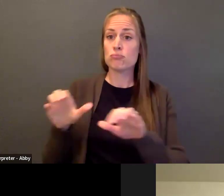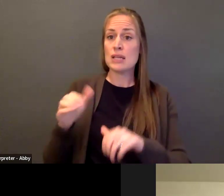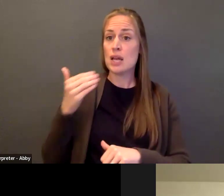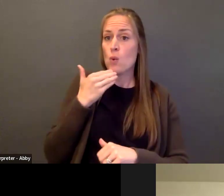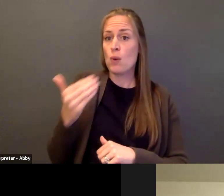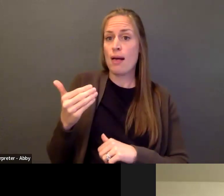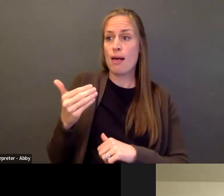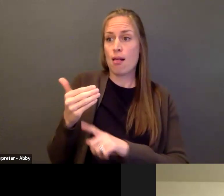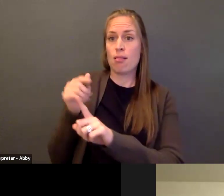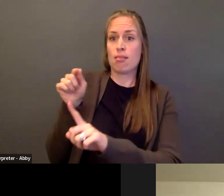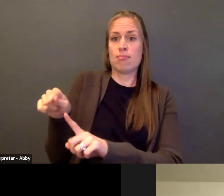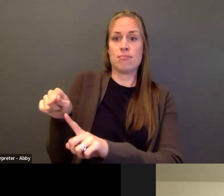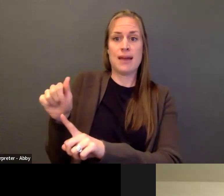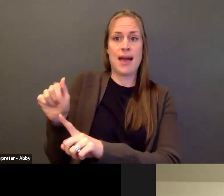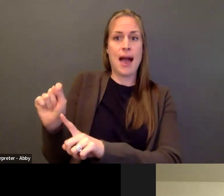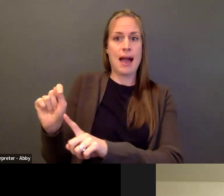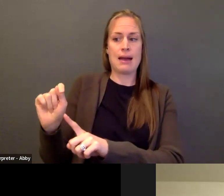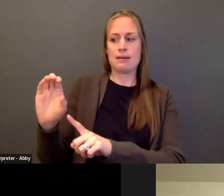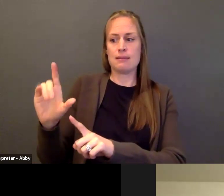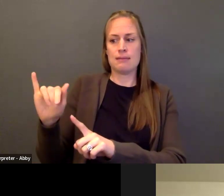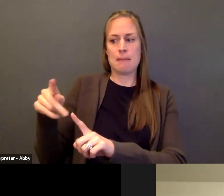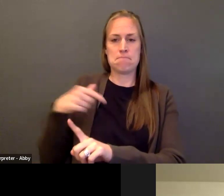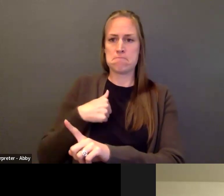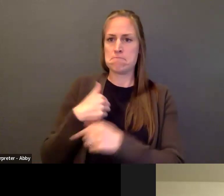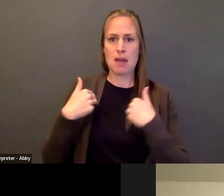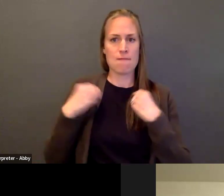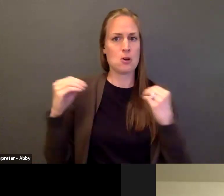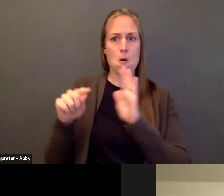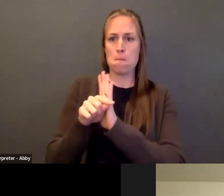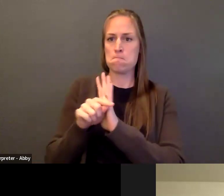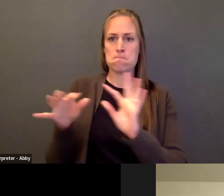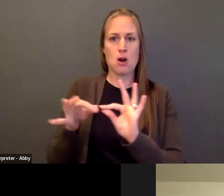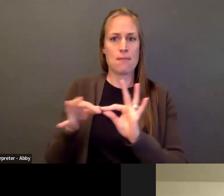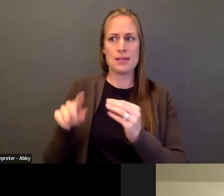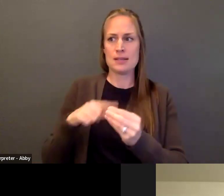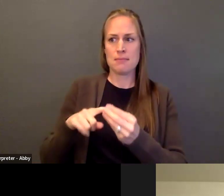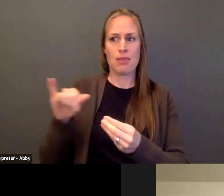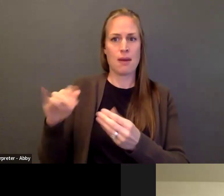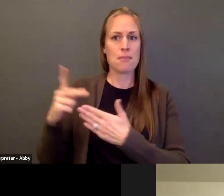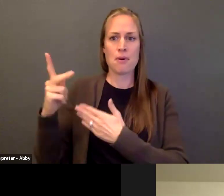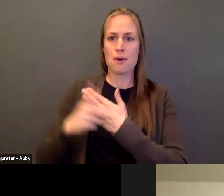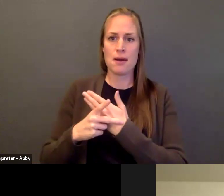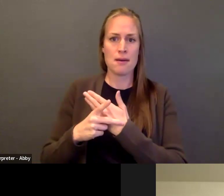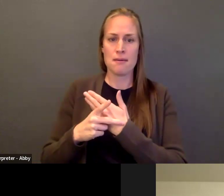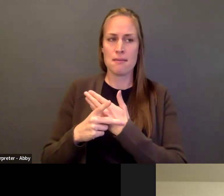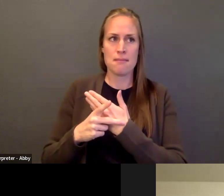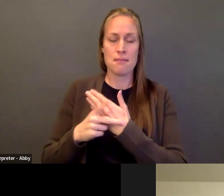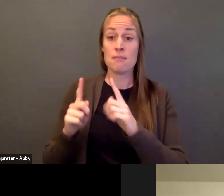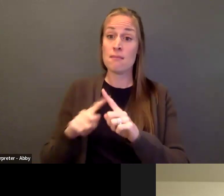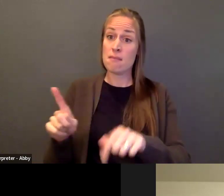CLIP. I don't have anything bad to say about the program. It's just the length of